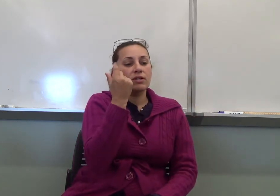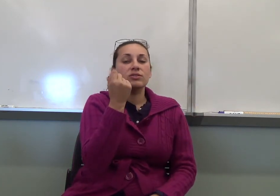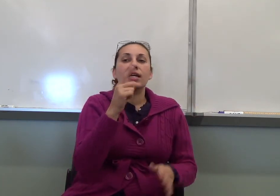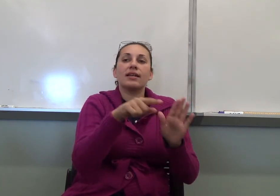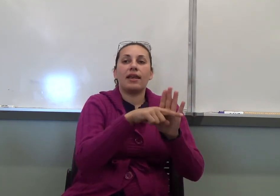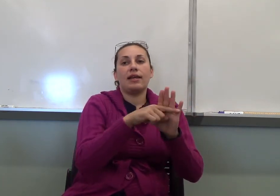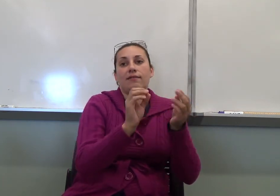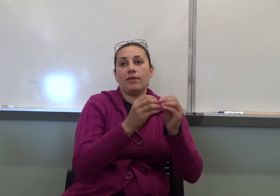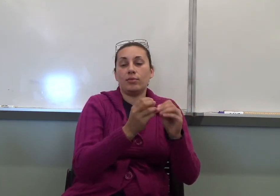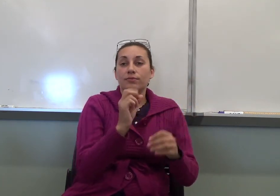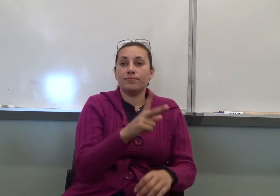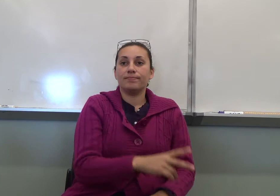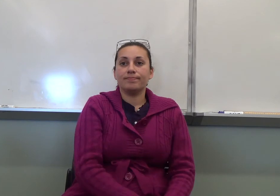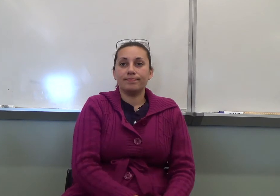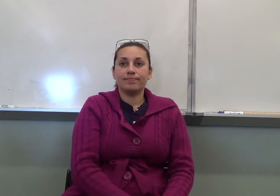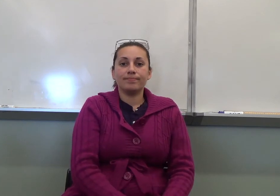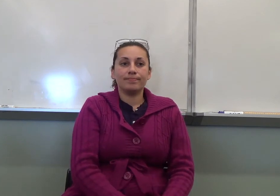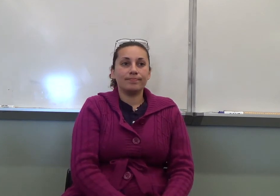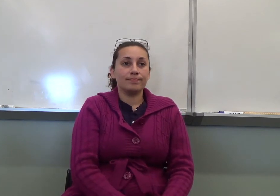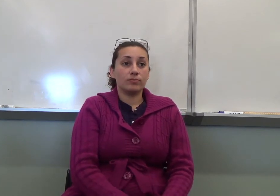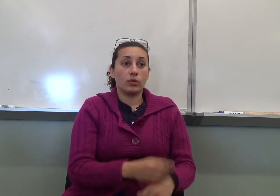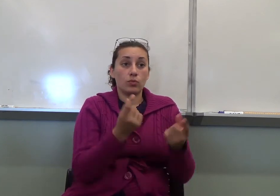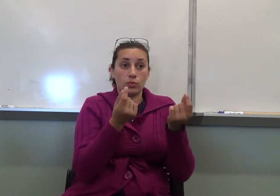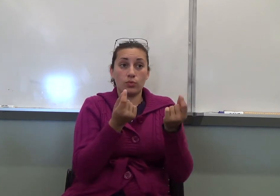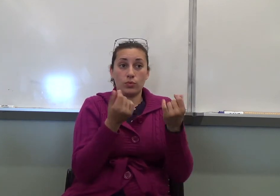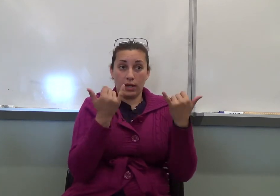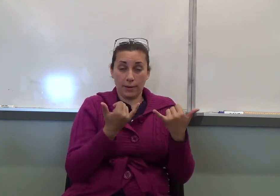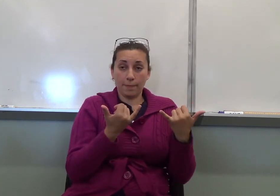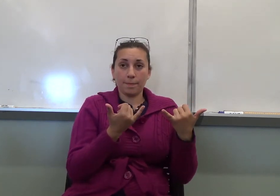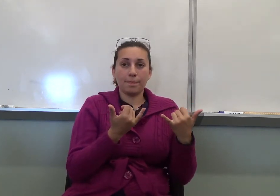So what we're going to do now is go back to the real line.